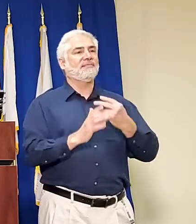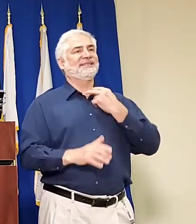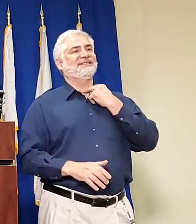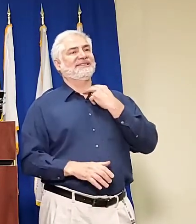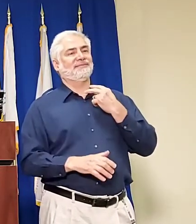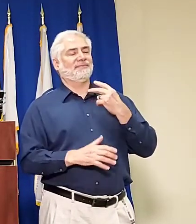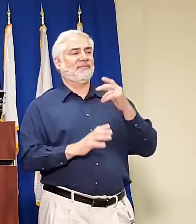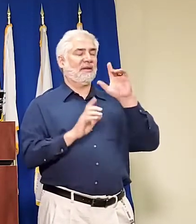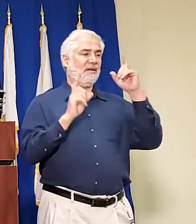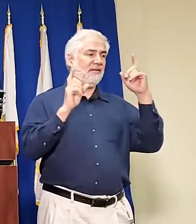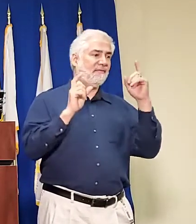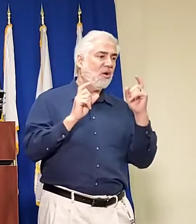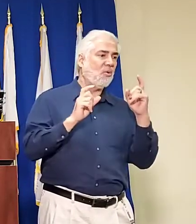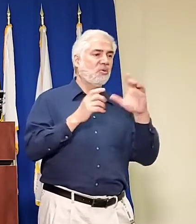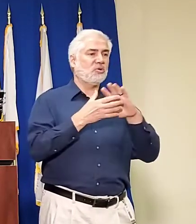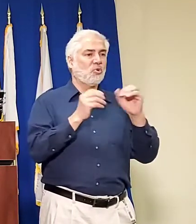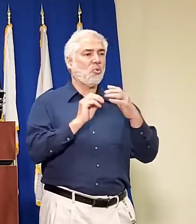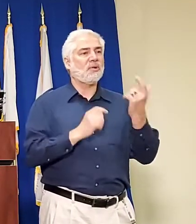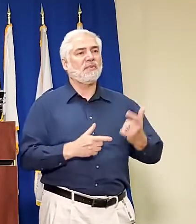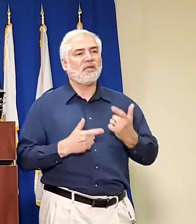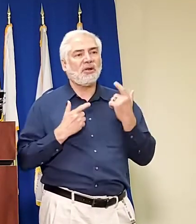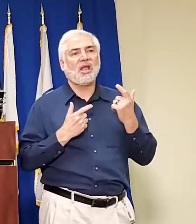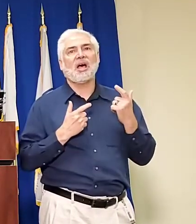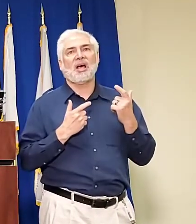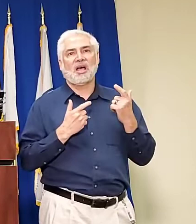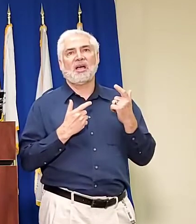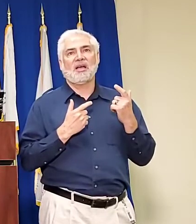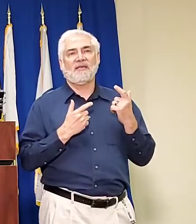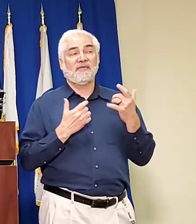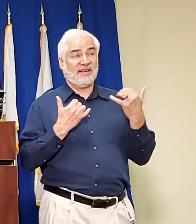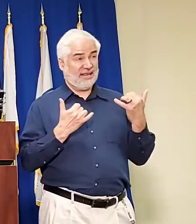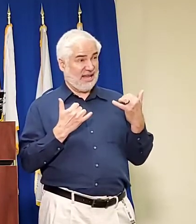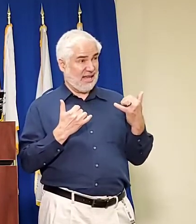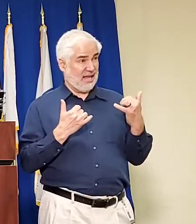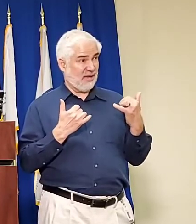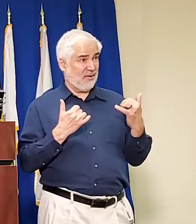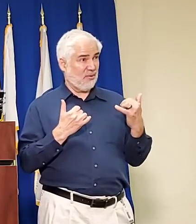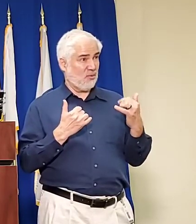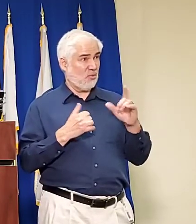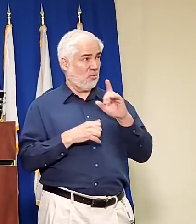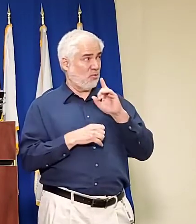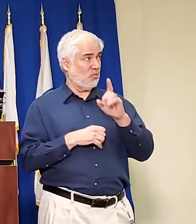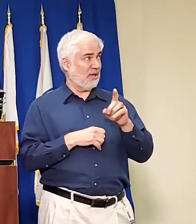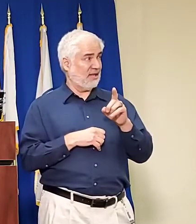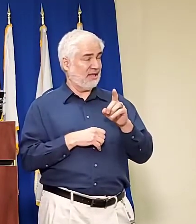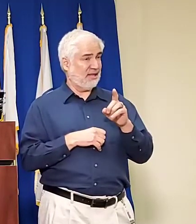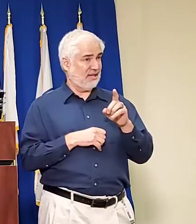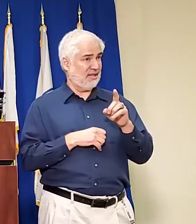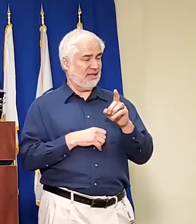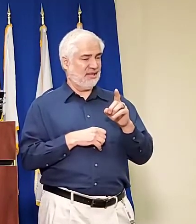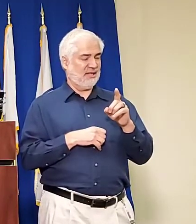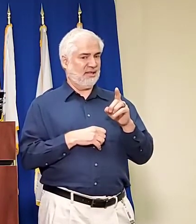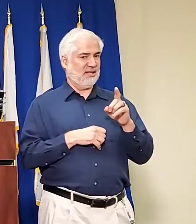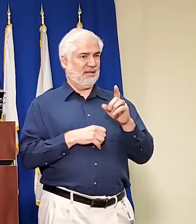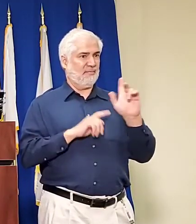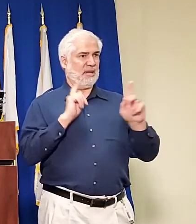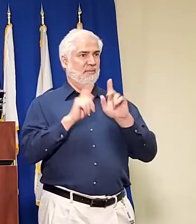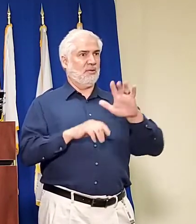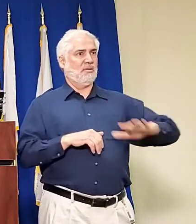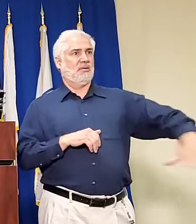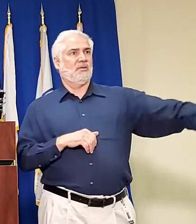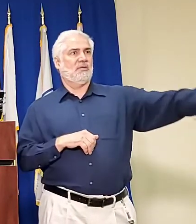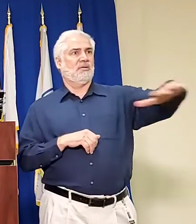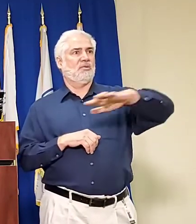their photos, stories about their lives. Is this the point, do you think, where it really starts to get real to the public at